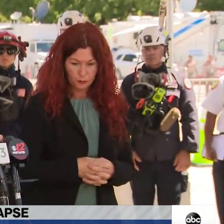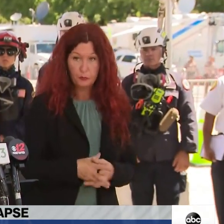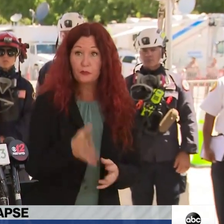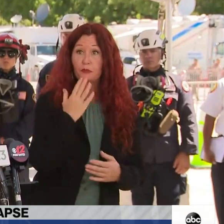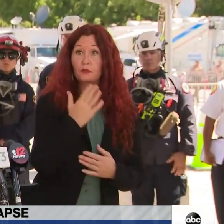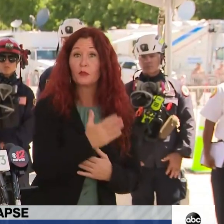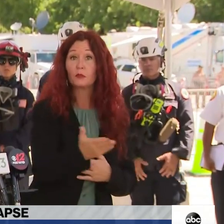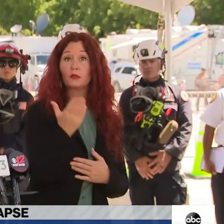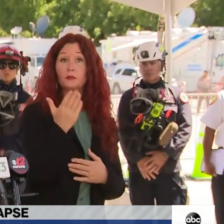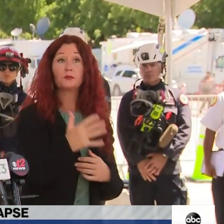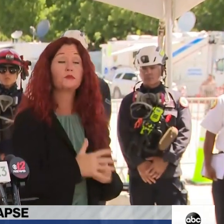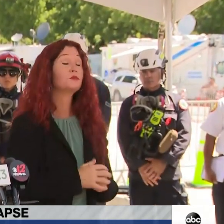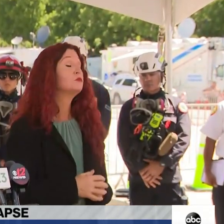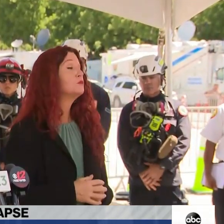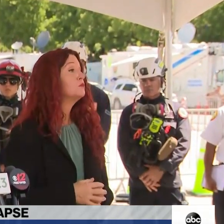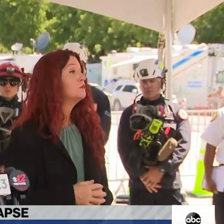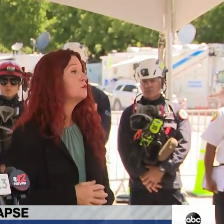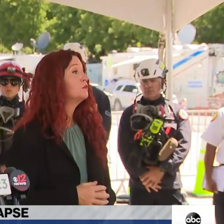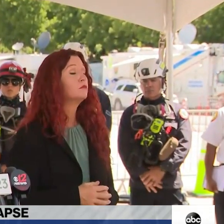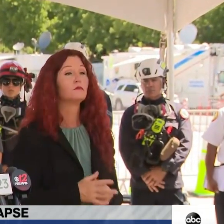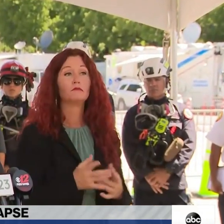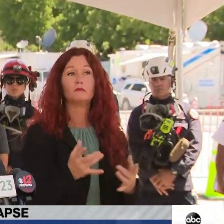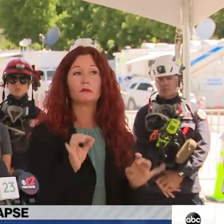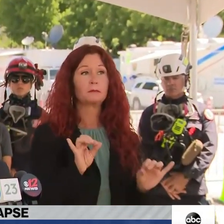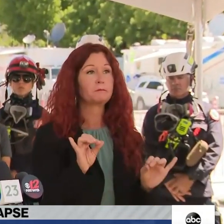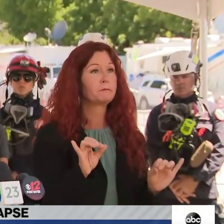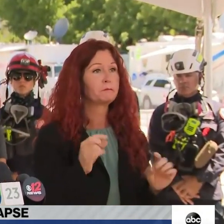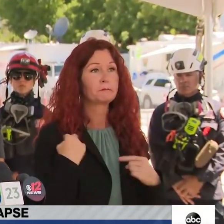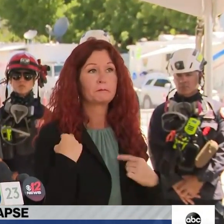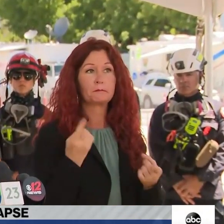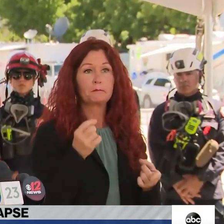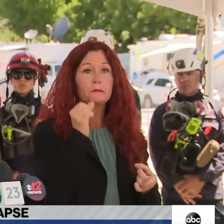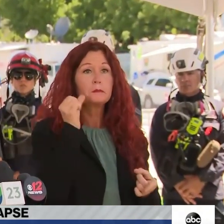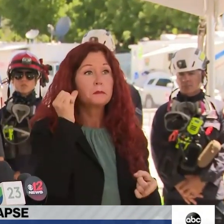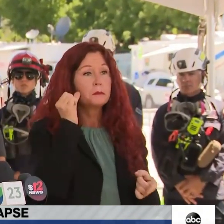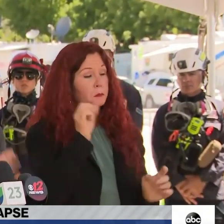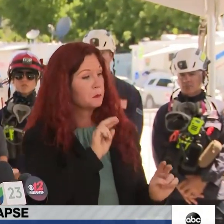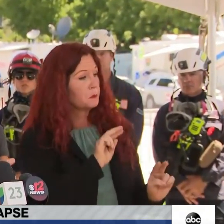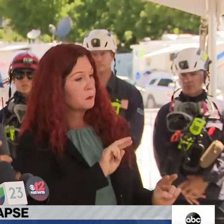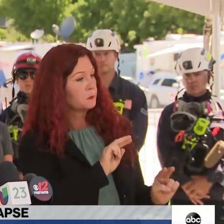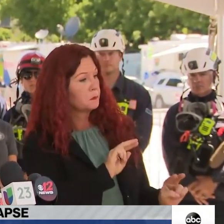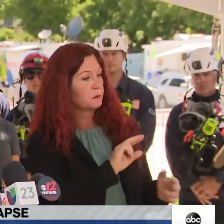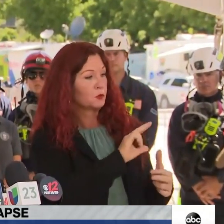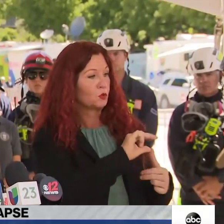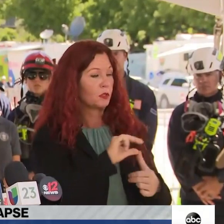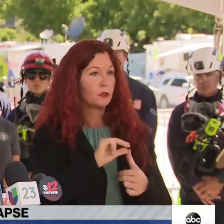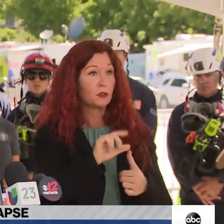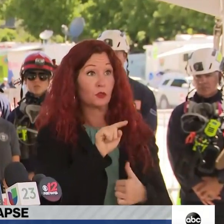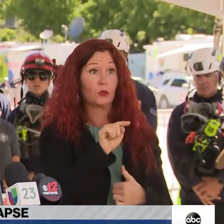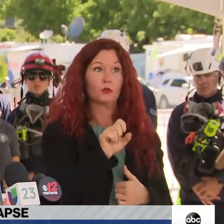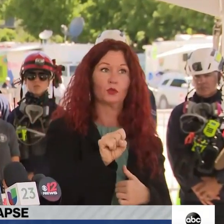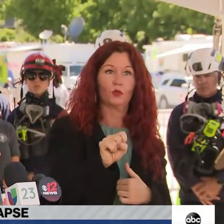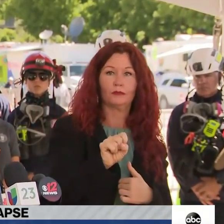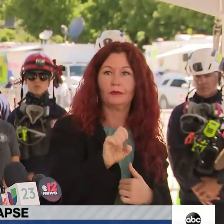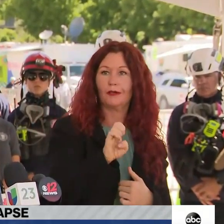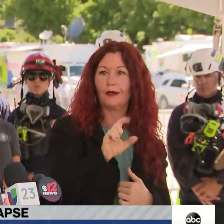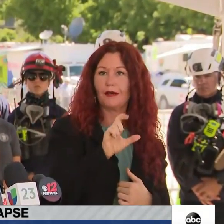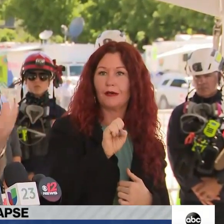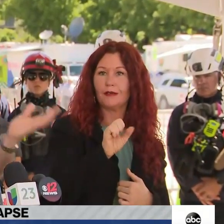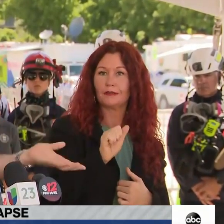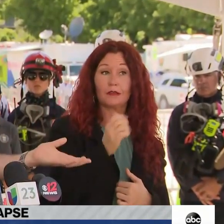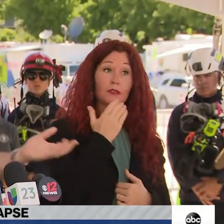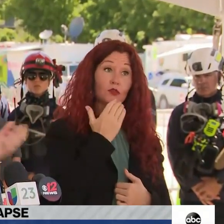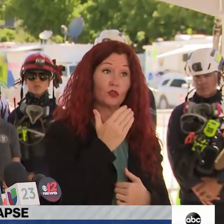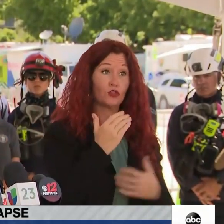Good morning. We continue to closely monitor Tropical Storm Elsa. A bit of good news, the storm was downgraded to a